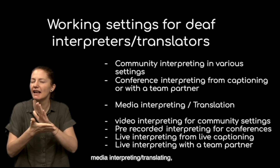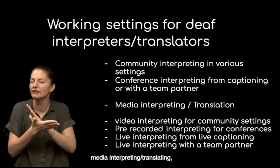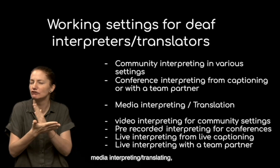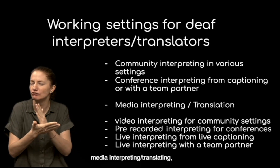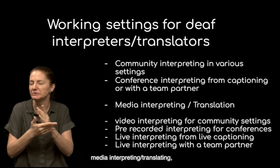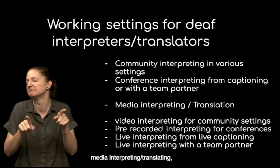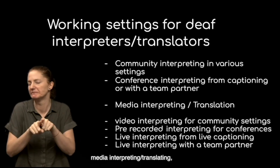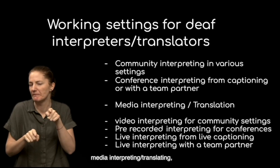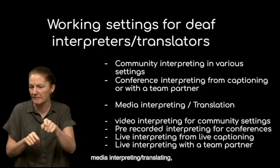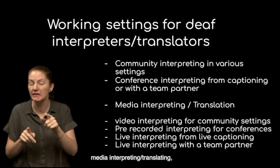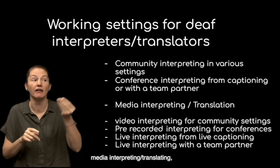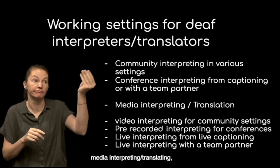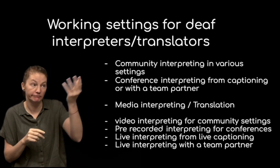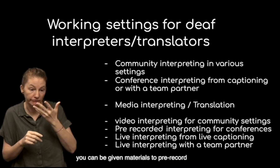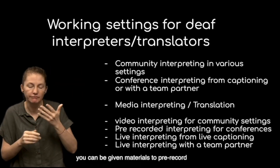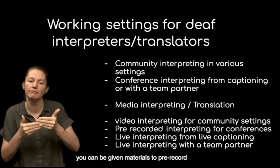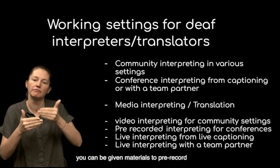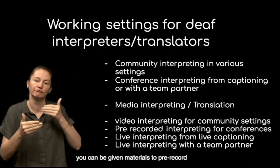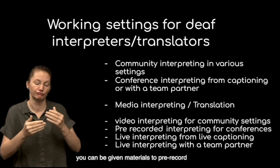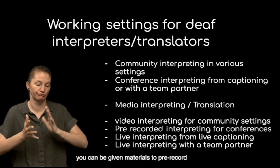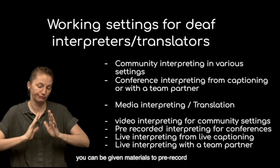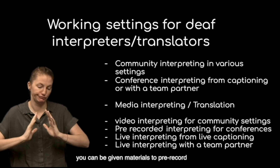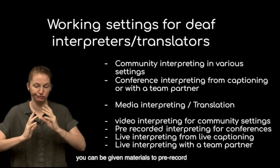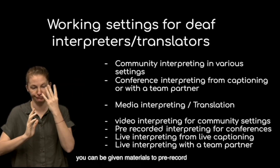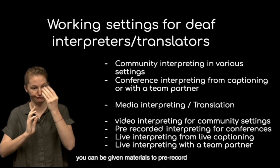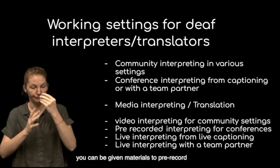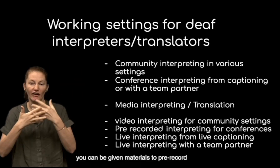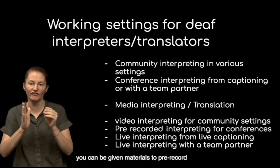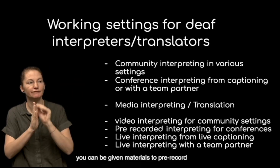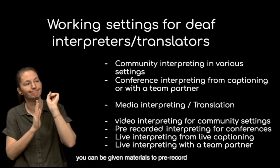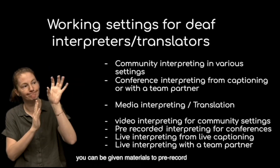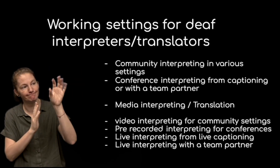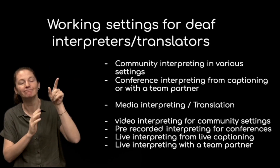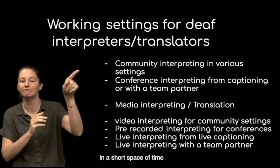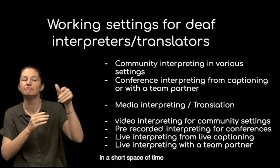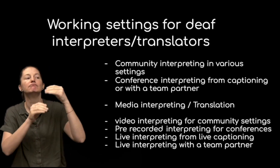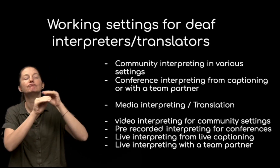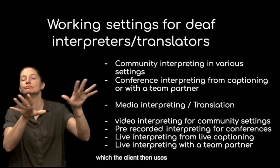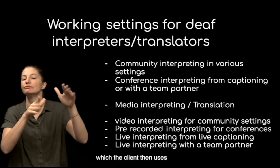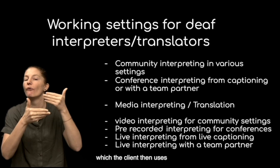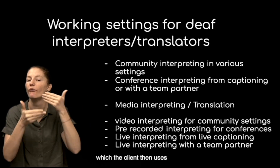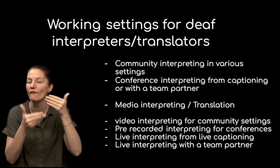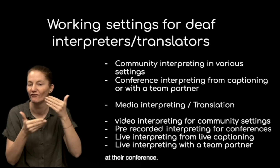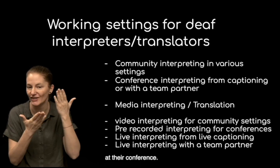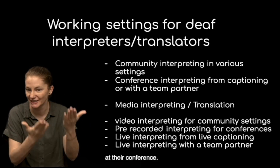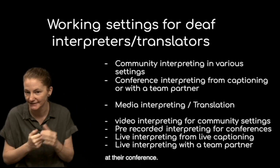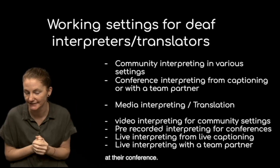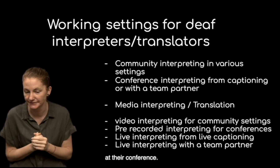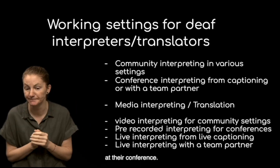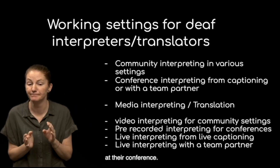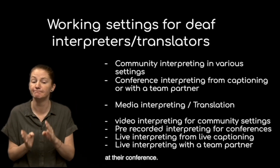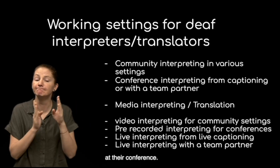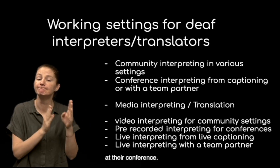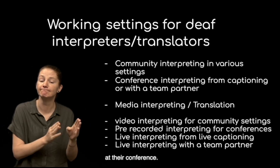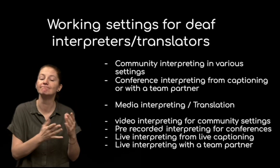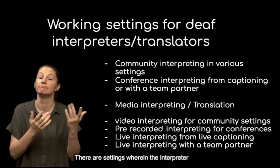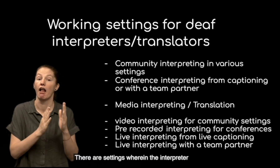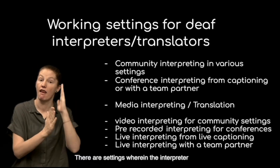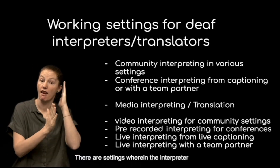As I mentioned, whilst talking about media interpreting and translating, you can be given materials to pre-record in a short space of time, which the client then uses